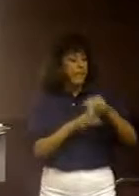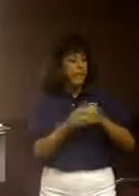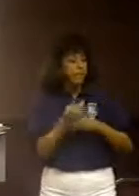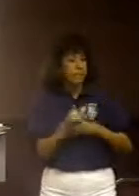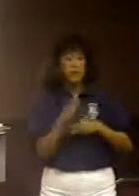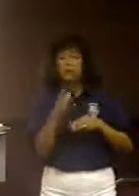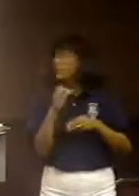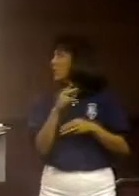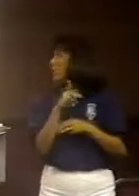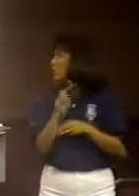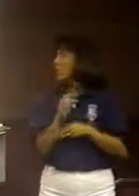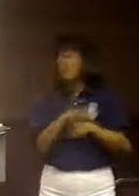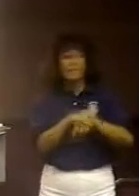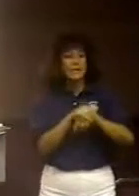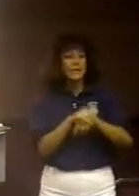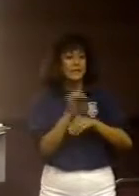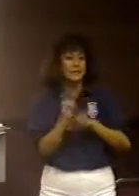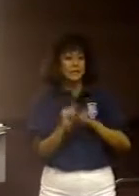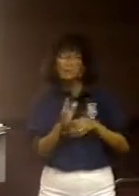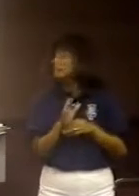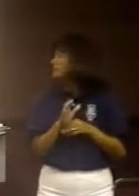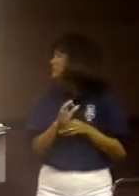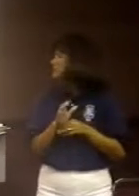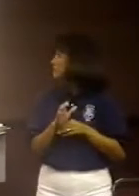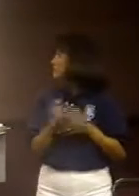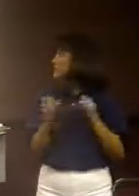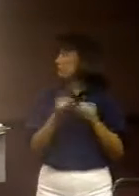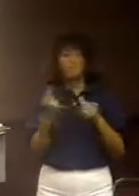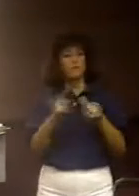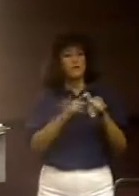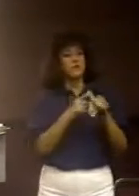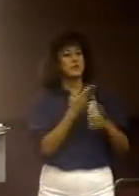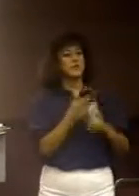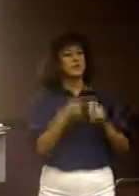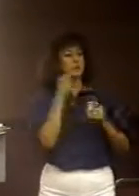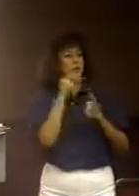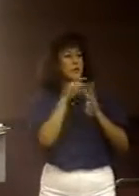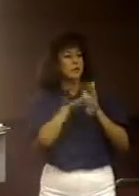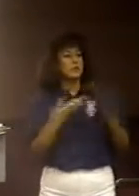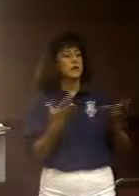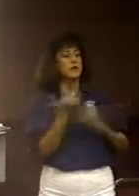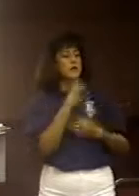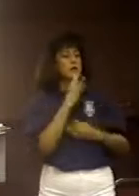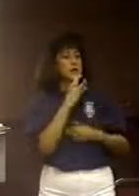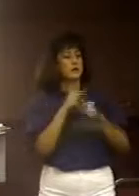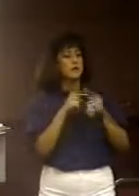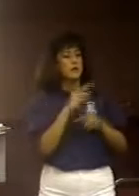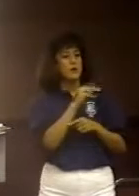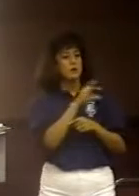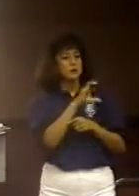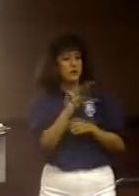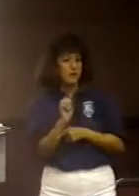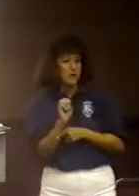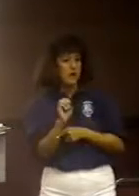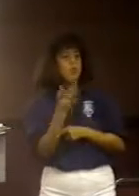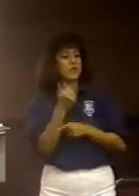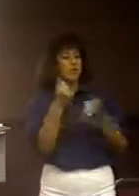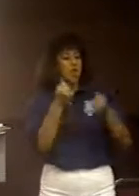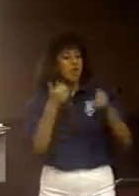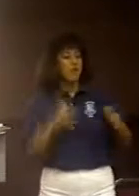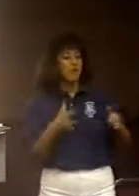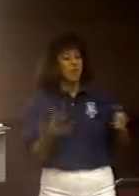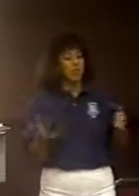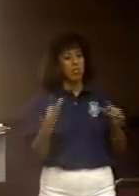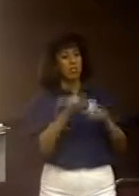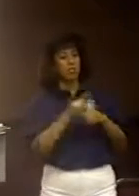going to talk about some areas of concern. So the first thing to notice here is they're talking about manually coded English. They've already